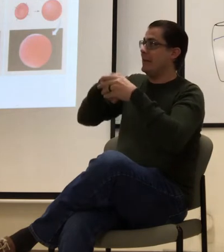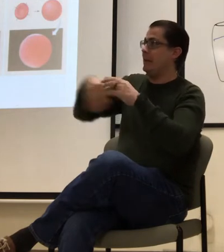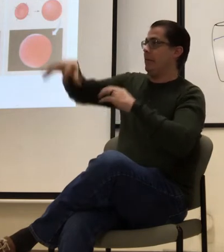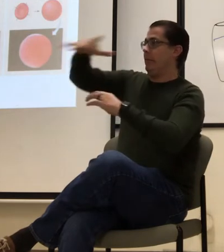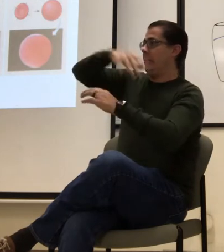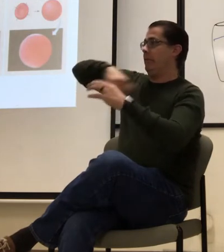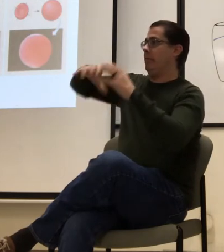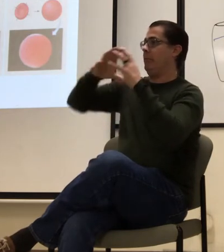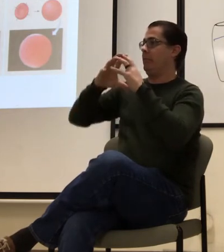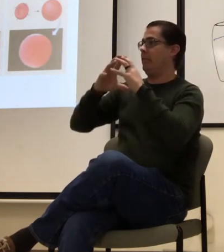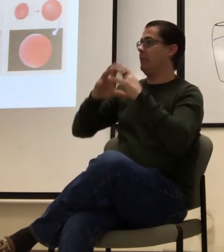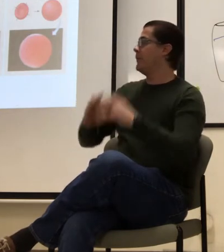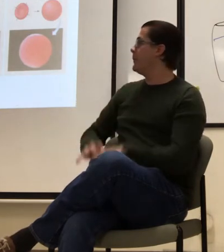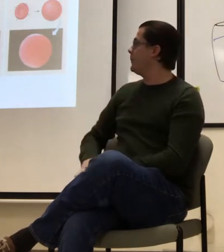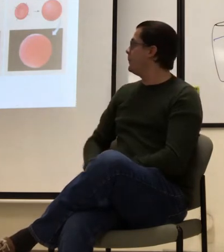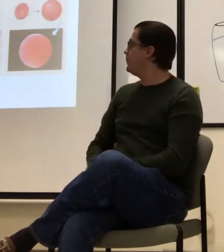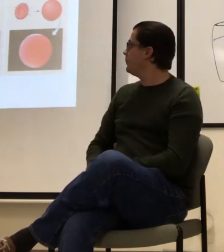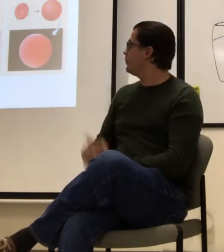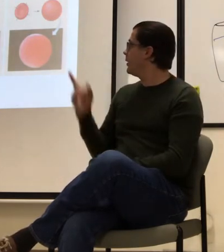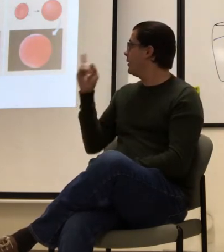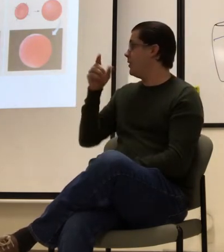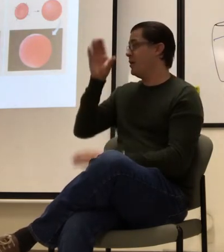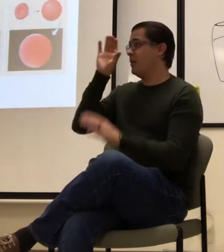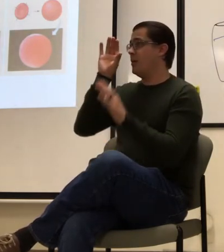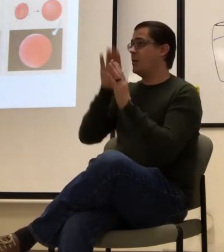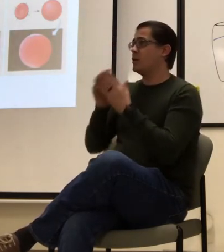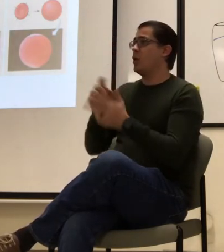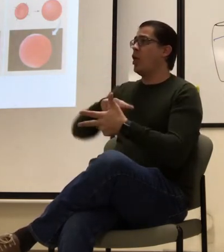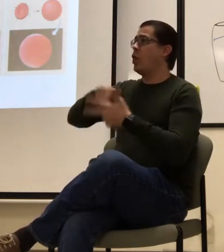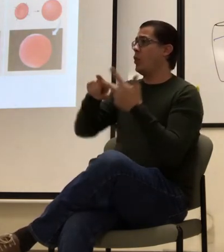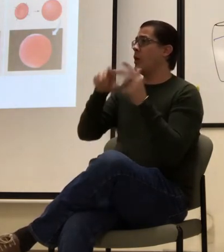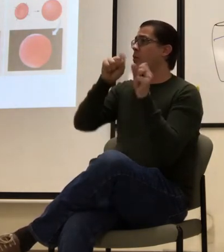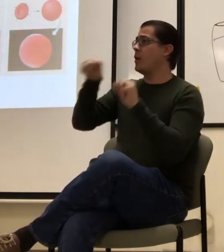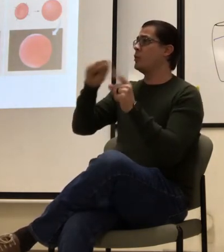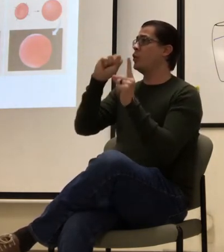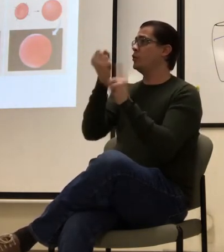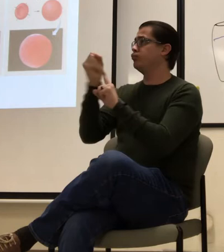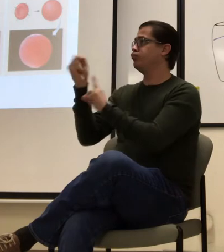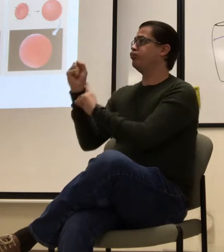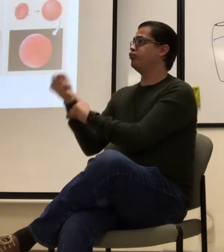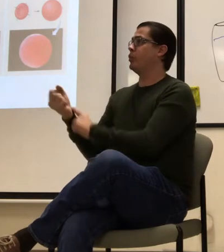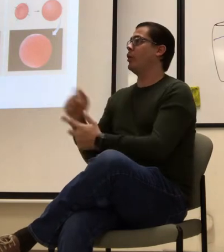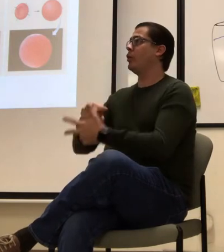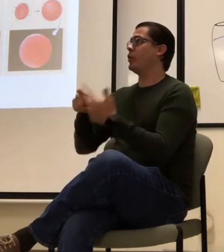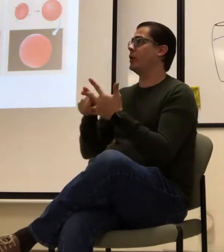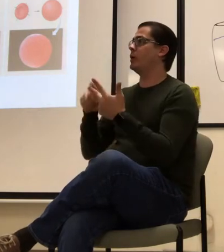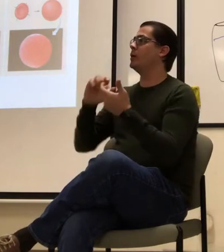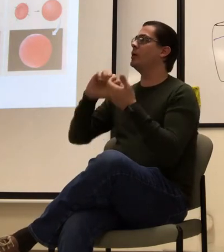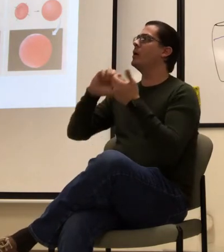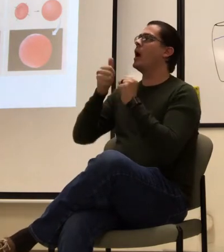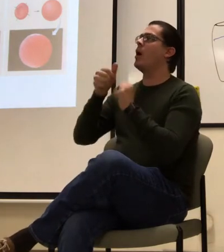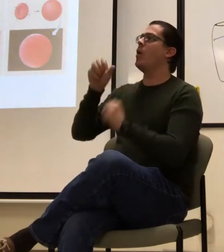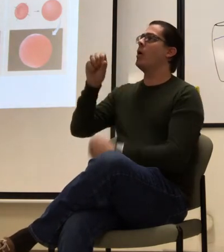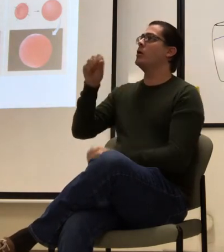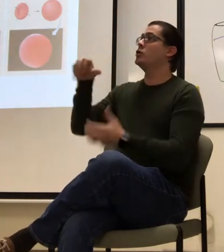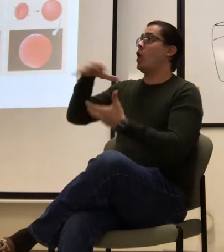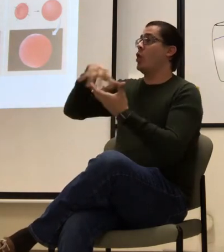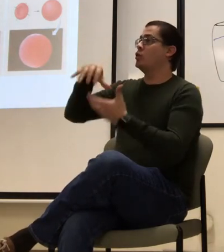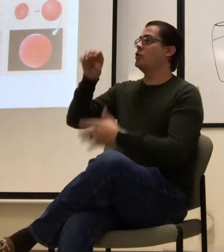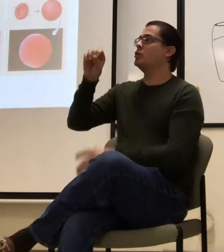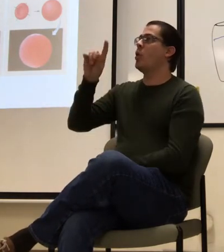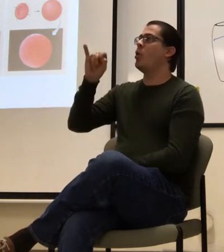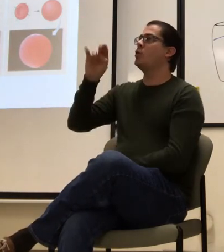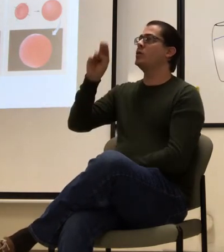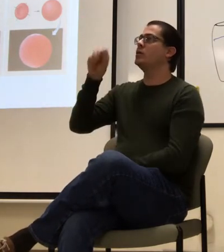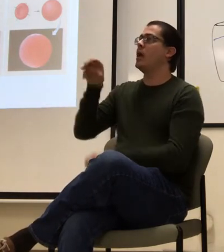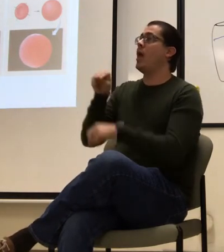Here's a picture of three possible scenarios of how a solution can affect